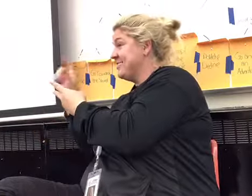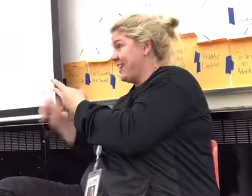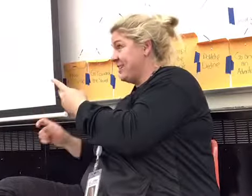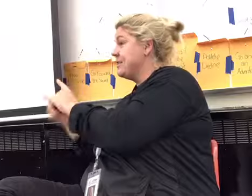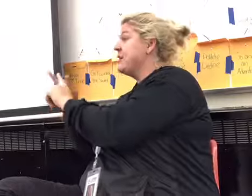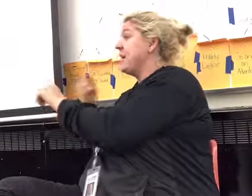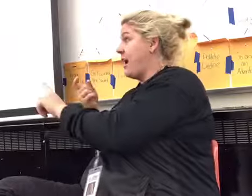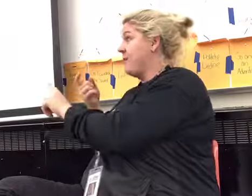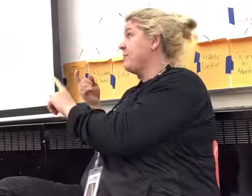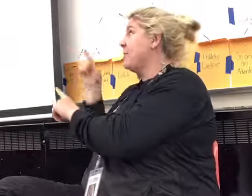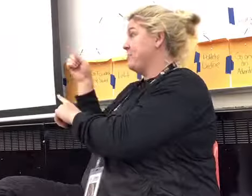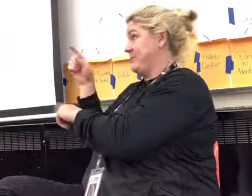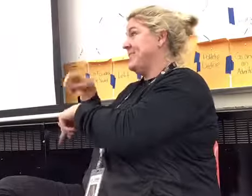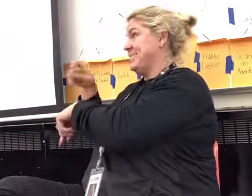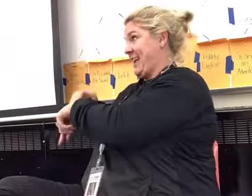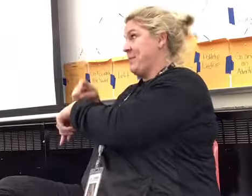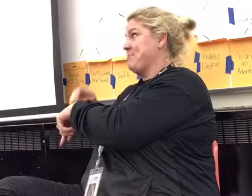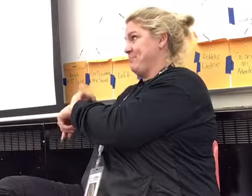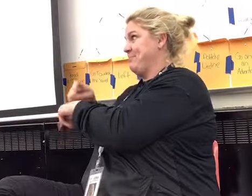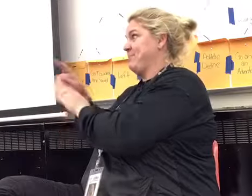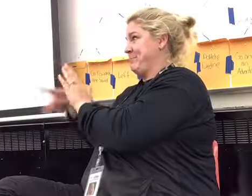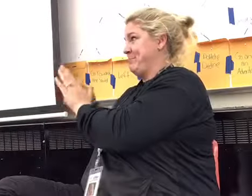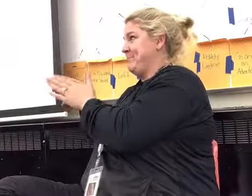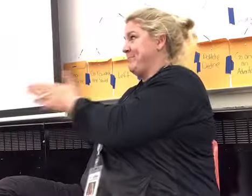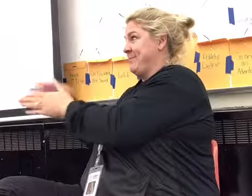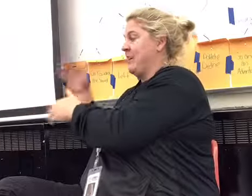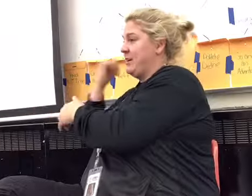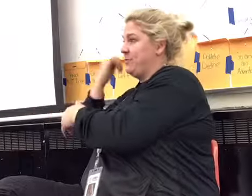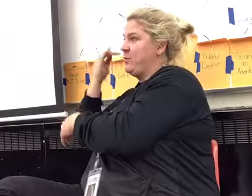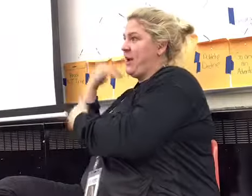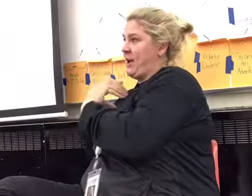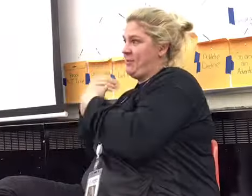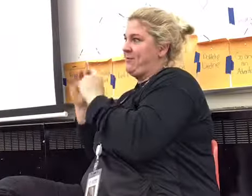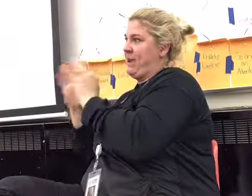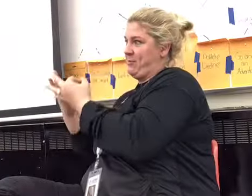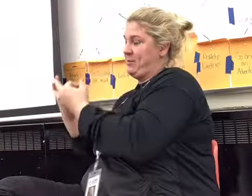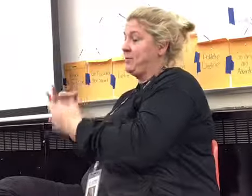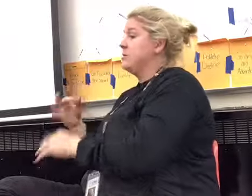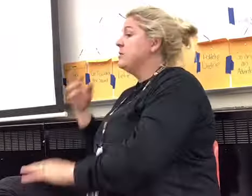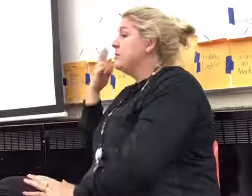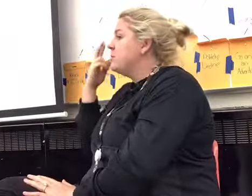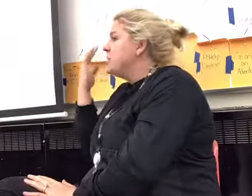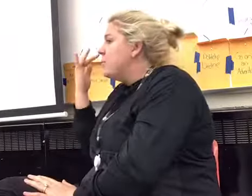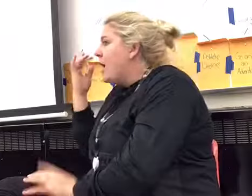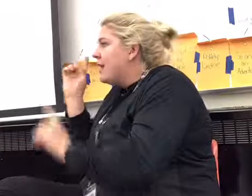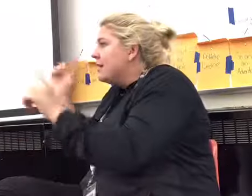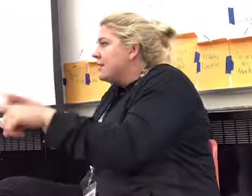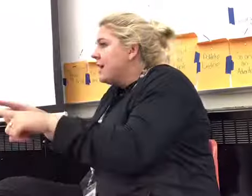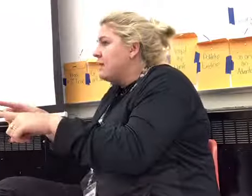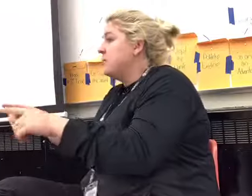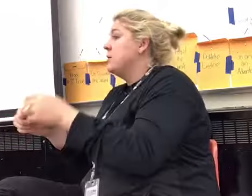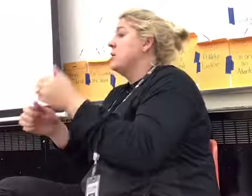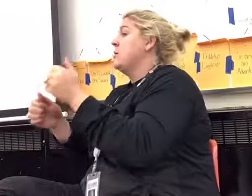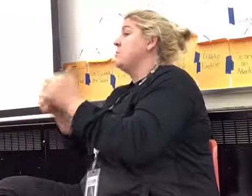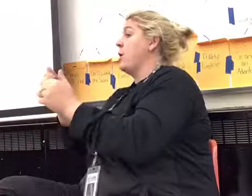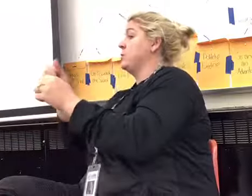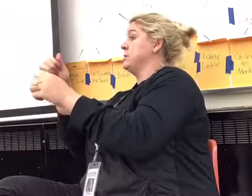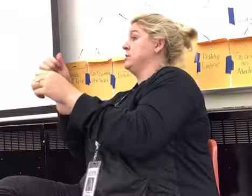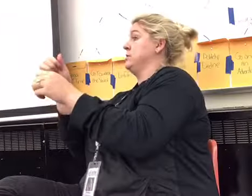during this time period. Okay? Now, the reasons why they came, the most popular definition is, and what you need to circle or